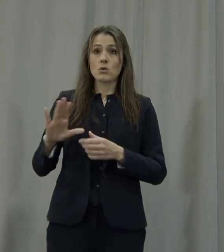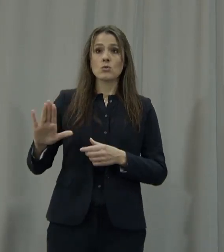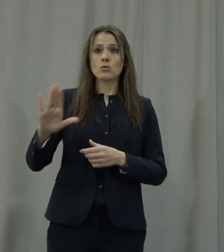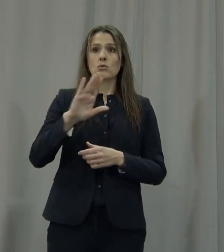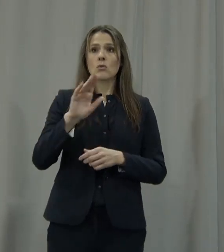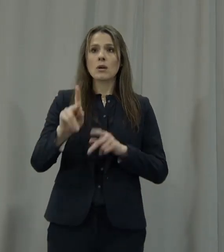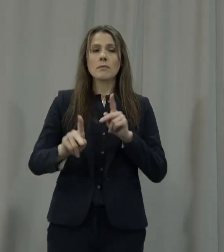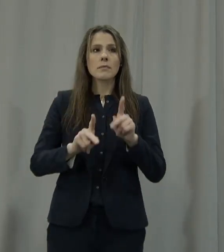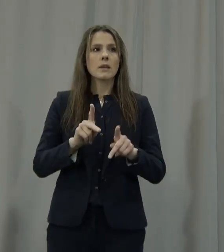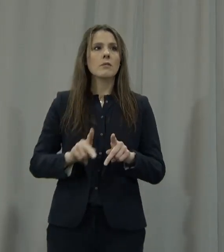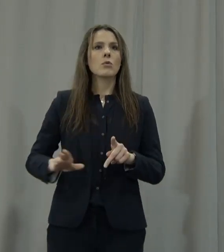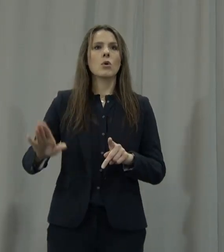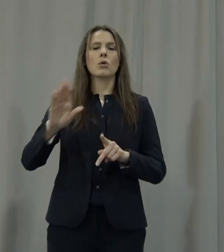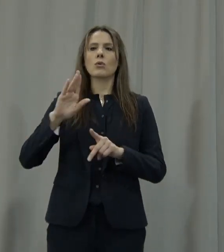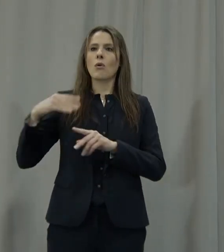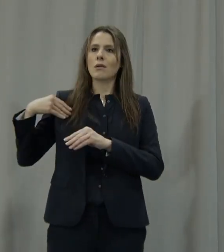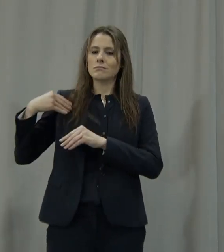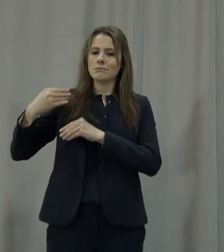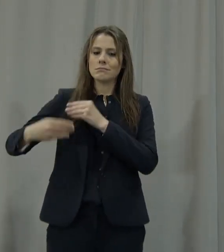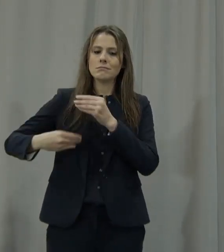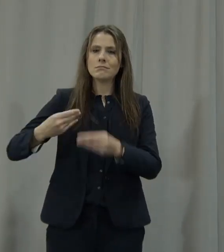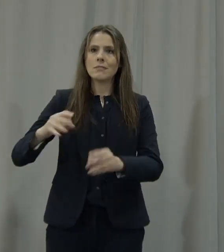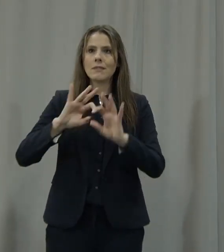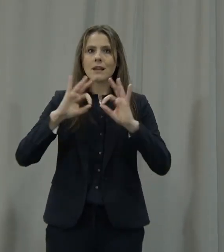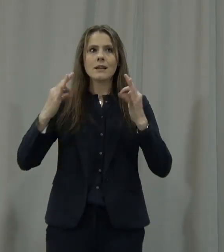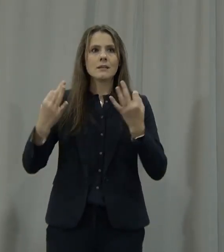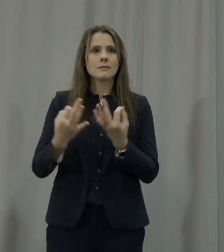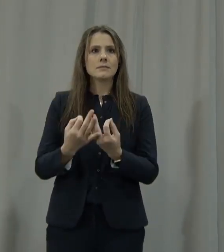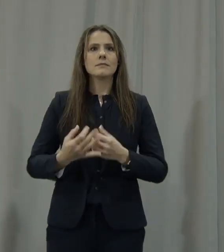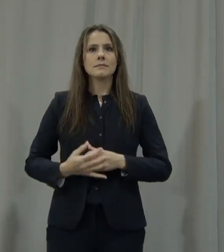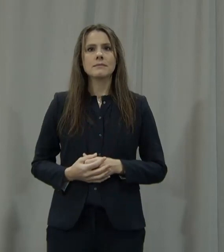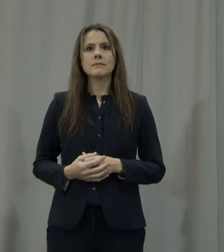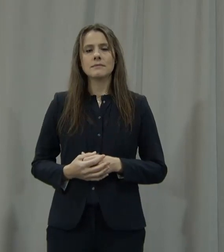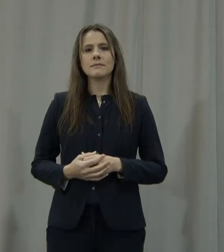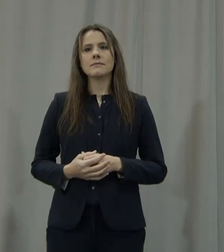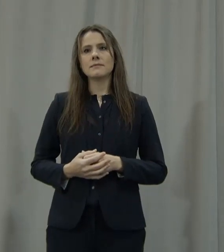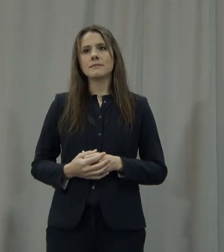the roots of your ancestors,